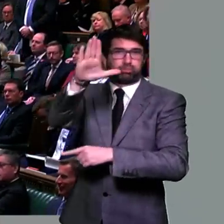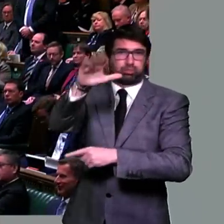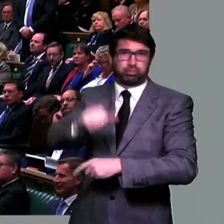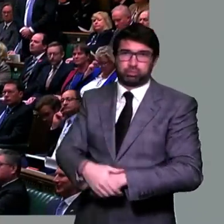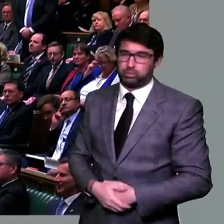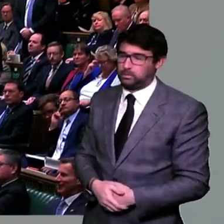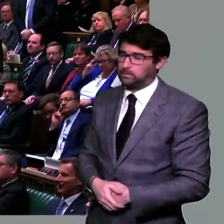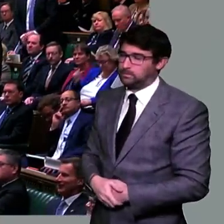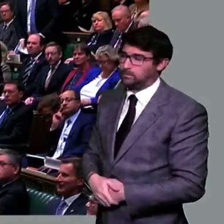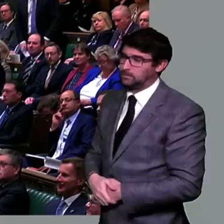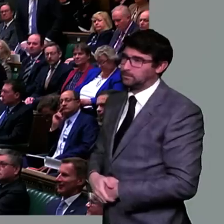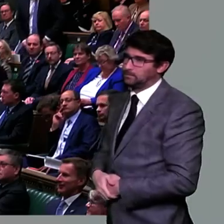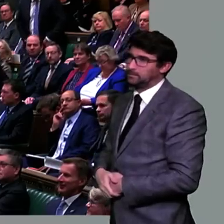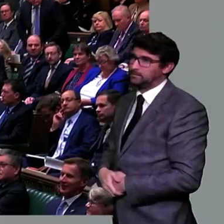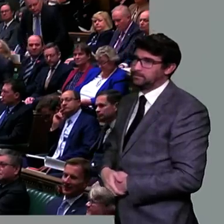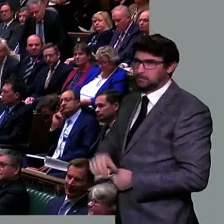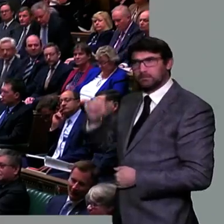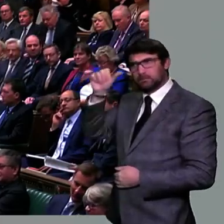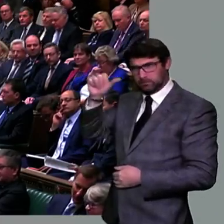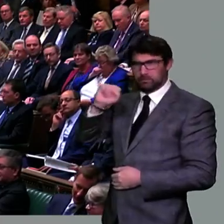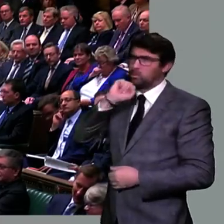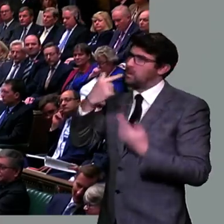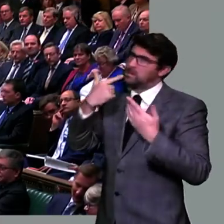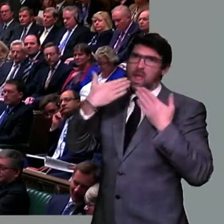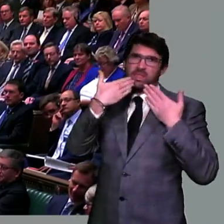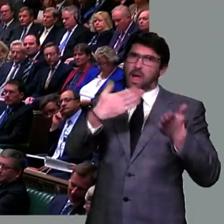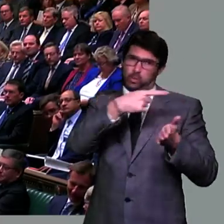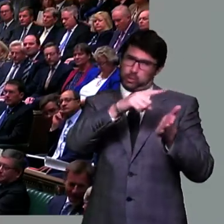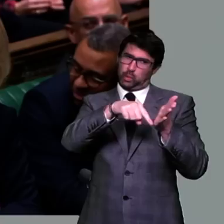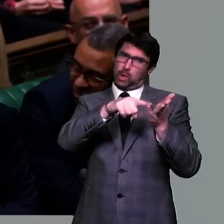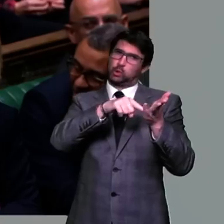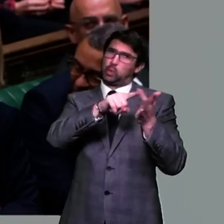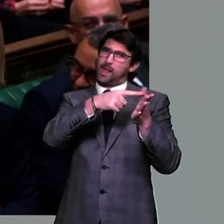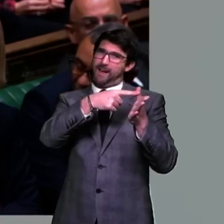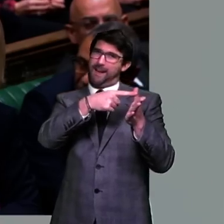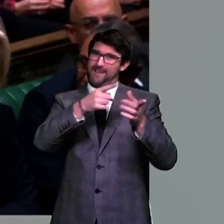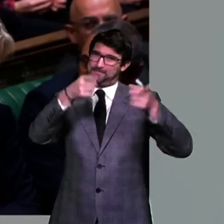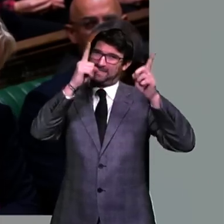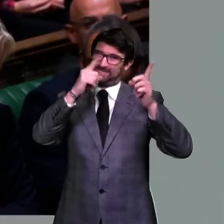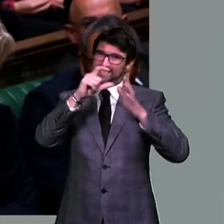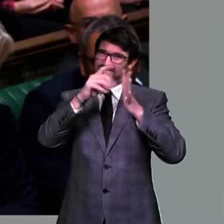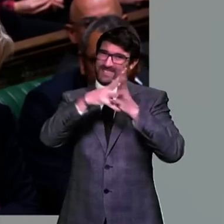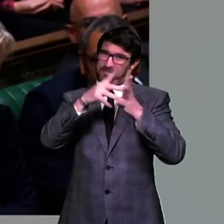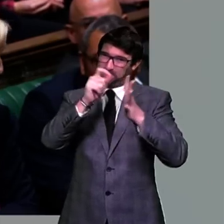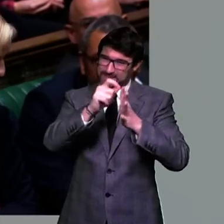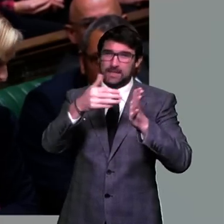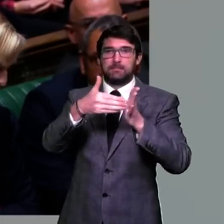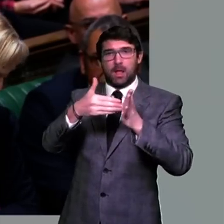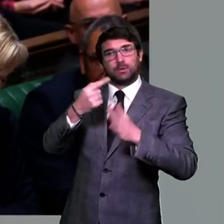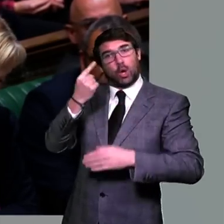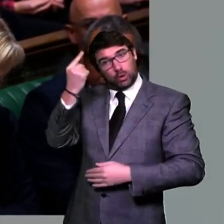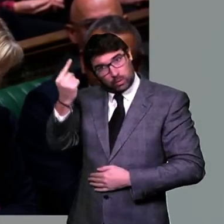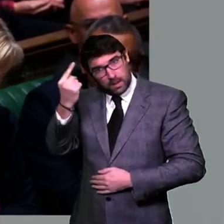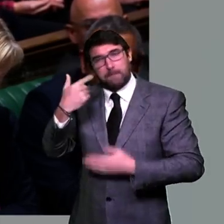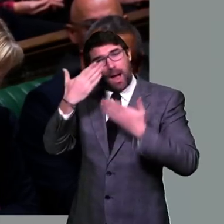I do want to thank Julia and her team for the fantastic job they're doing, and also you as the local member of, my right